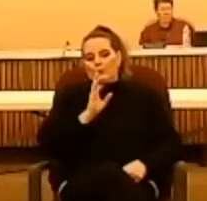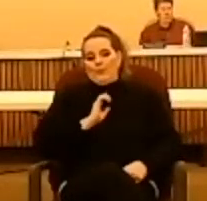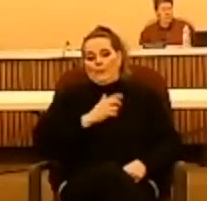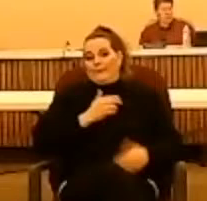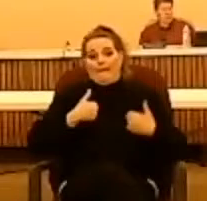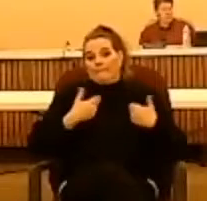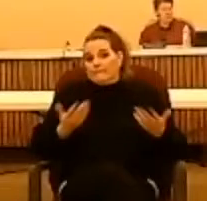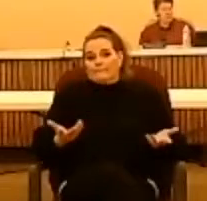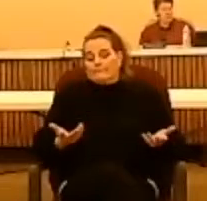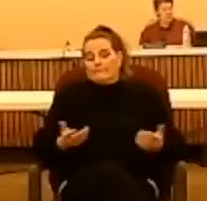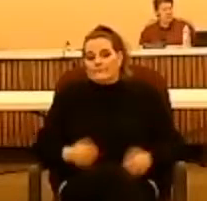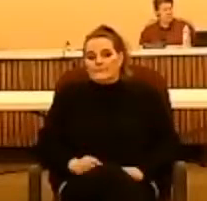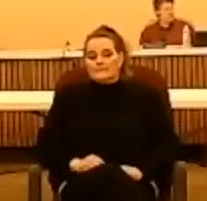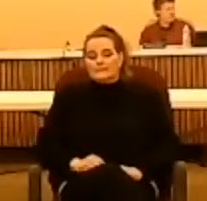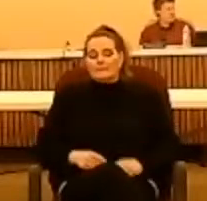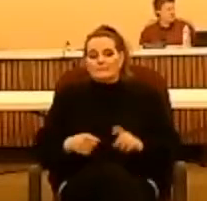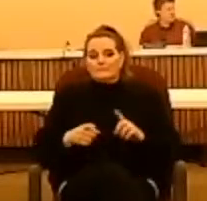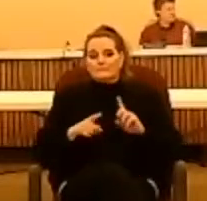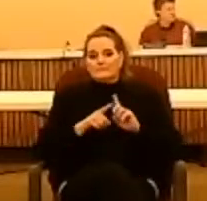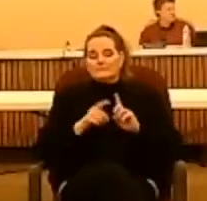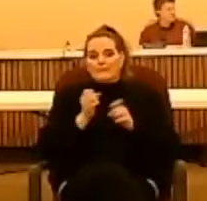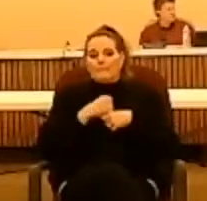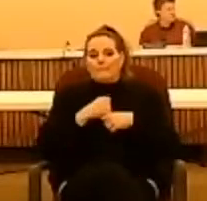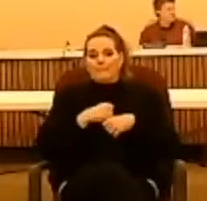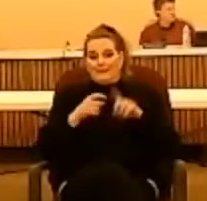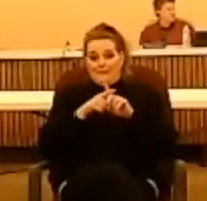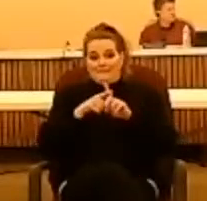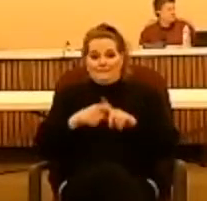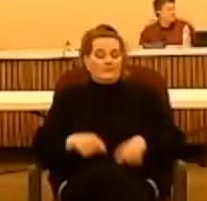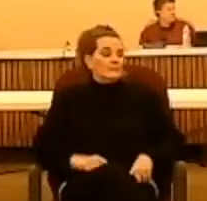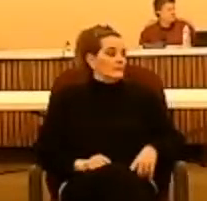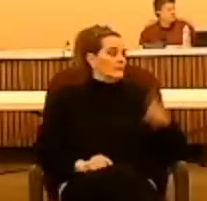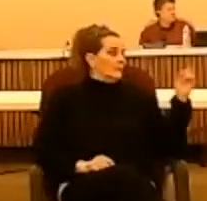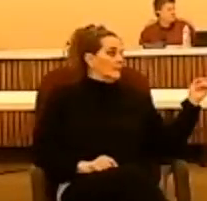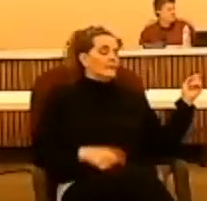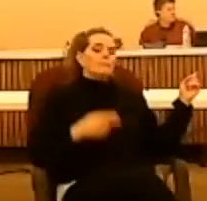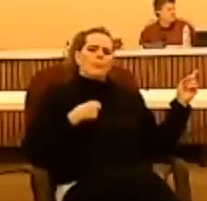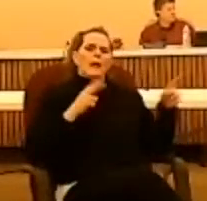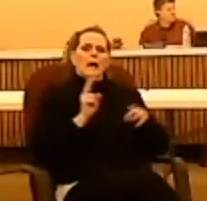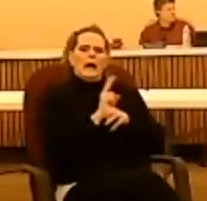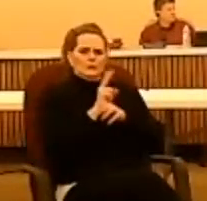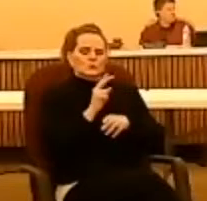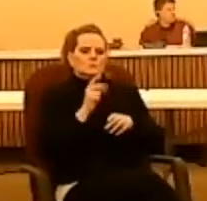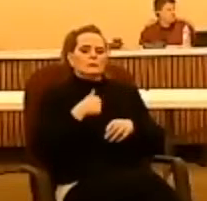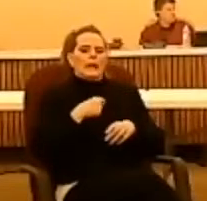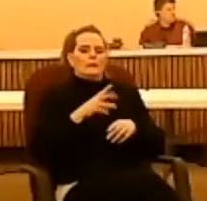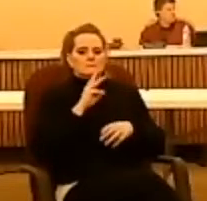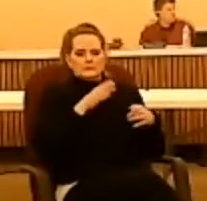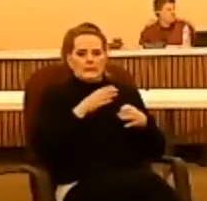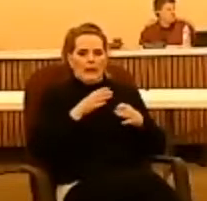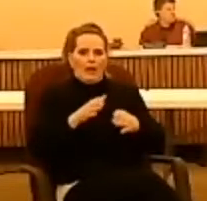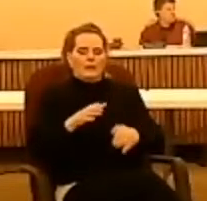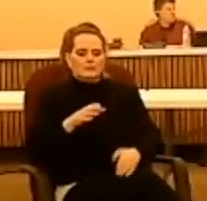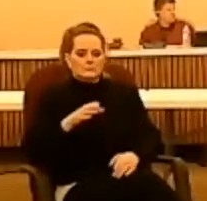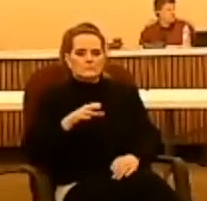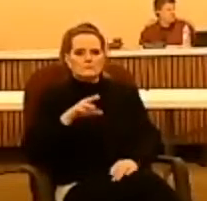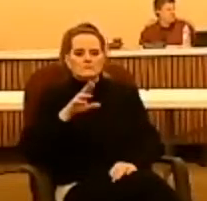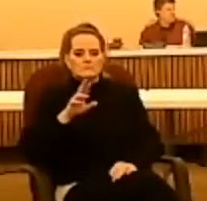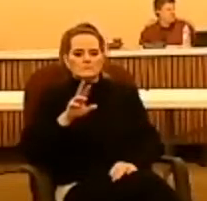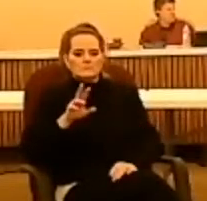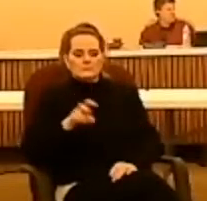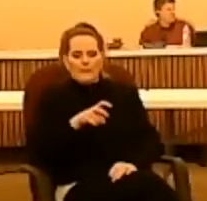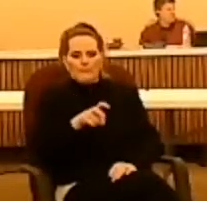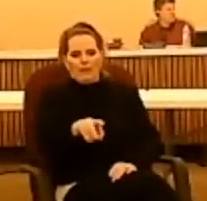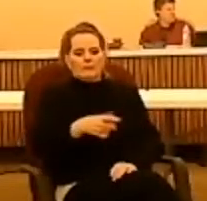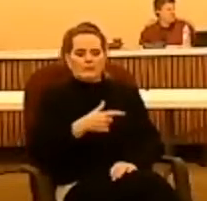got to our advantage. I use that canal path often. I ride my bike all summer long,